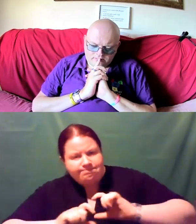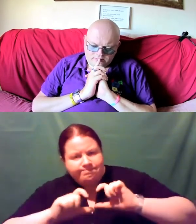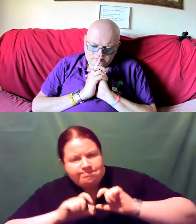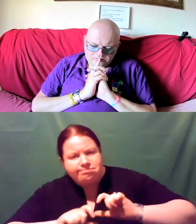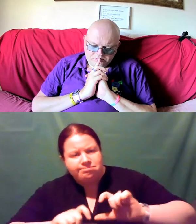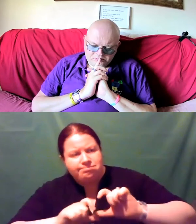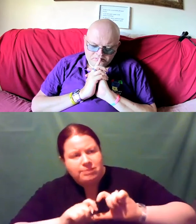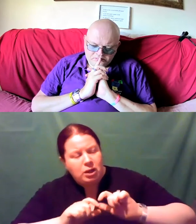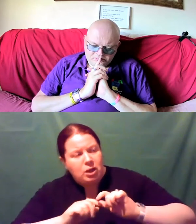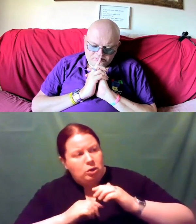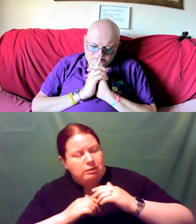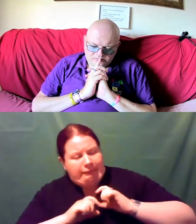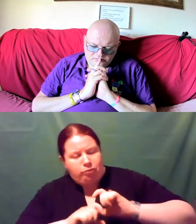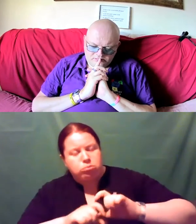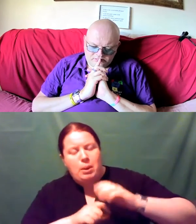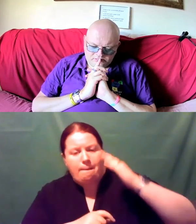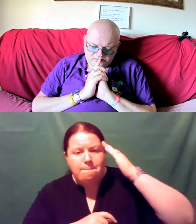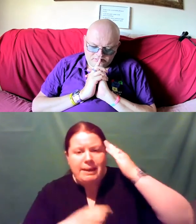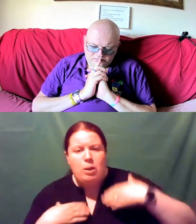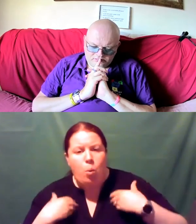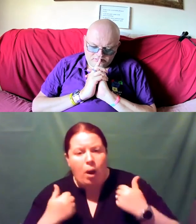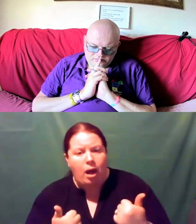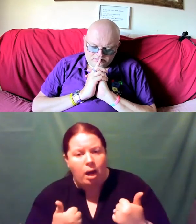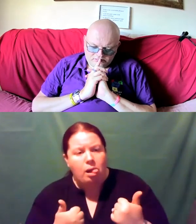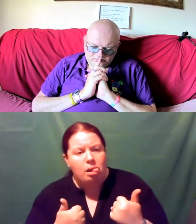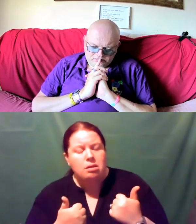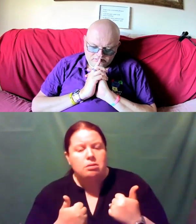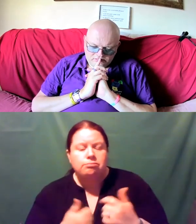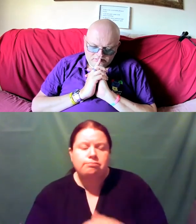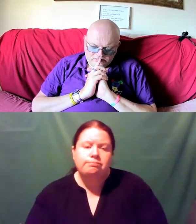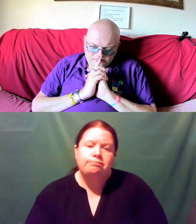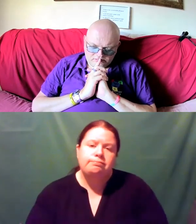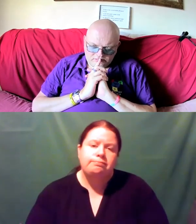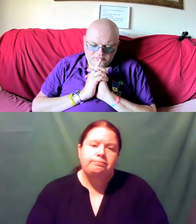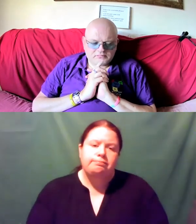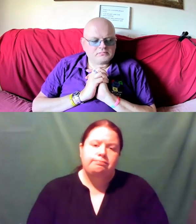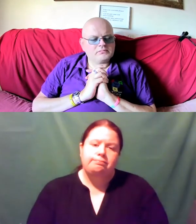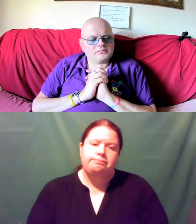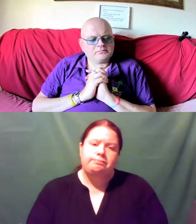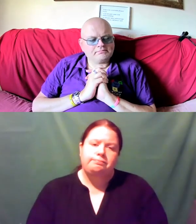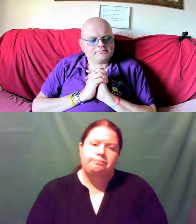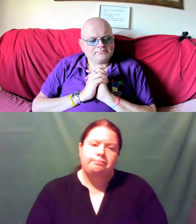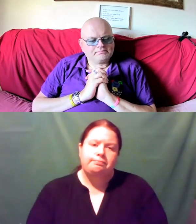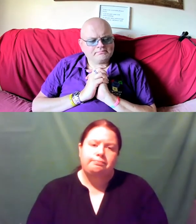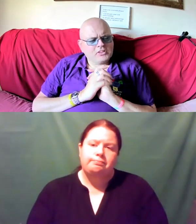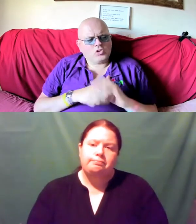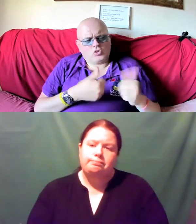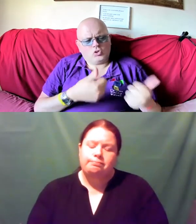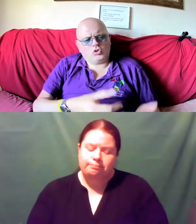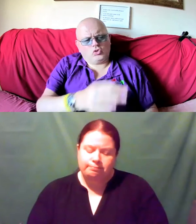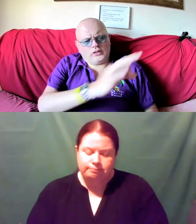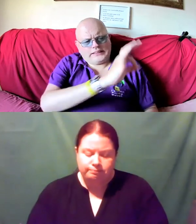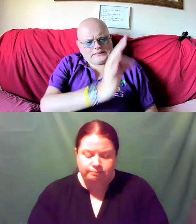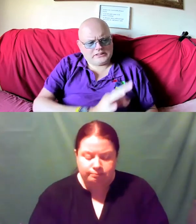of mentally in a really good place and keep healthy? Yeah, it's a really good question.